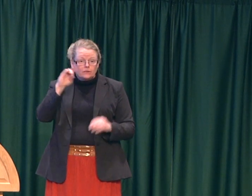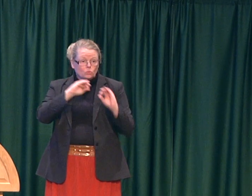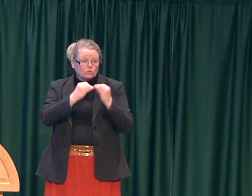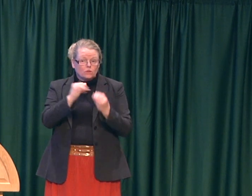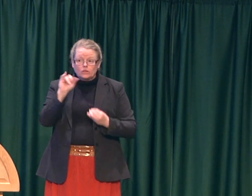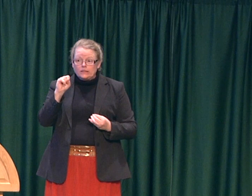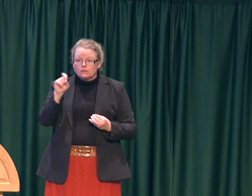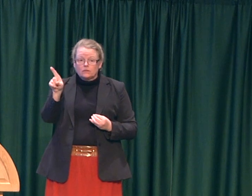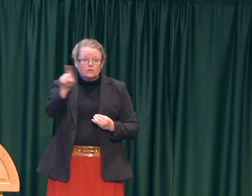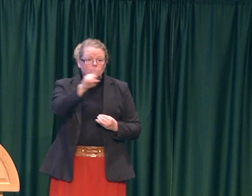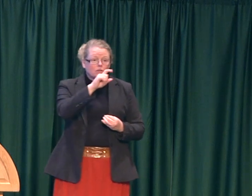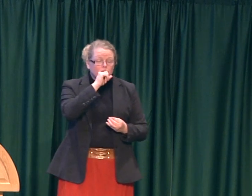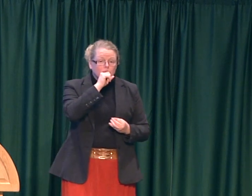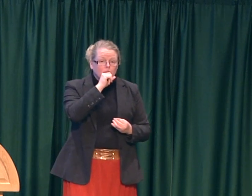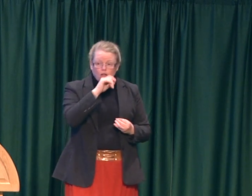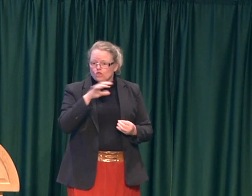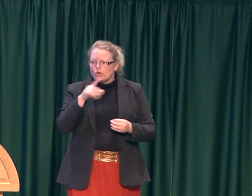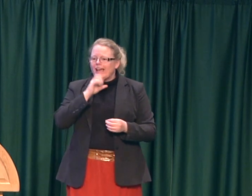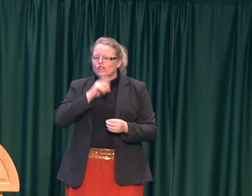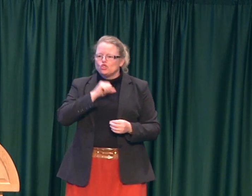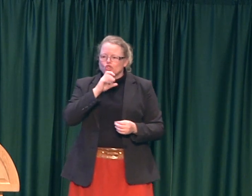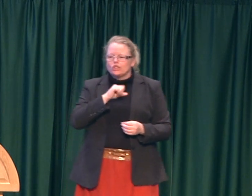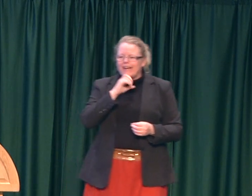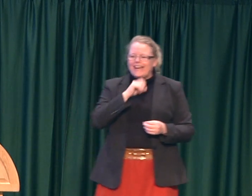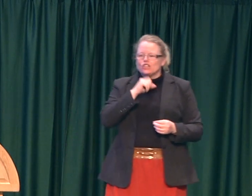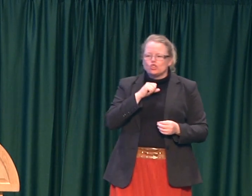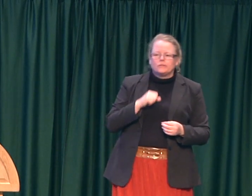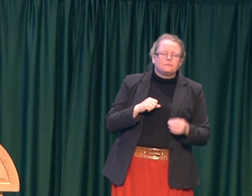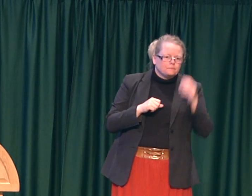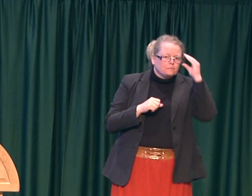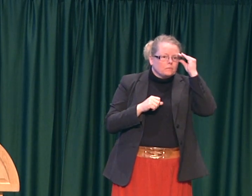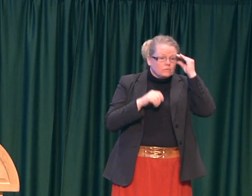So with the old RID organization,